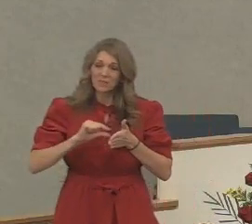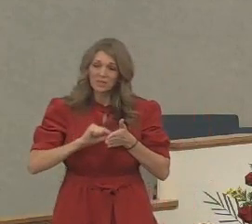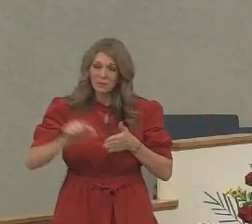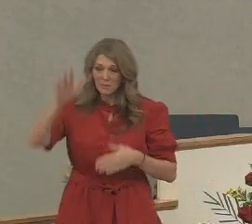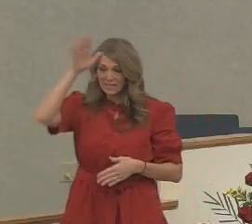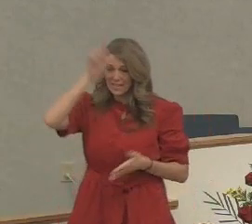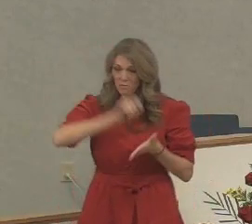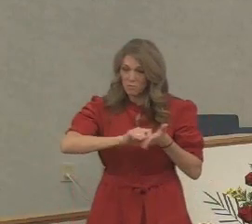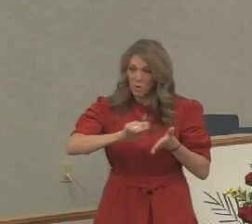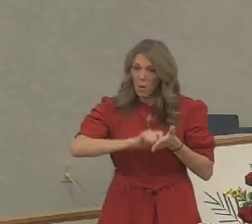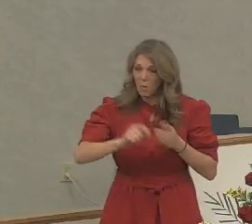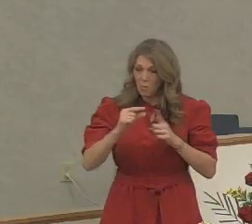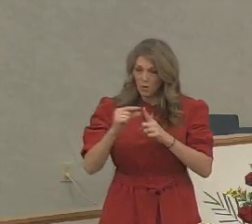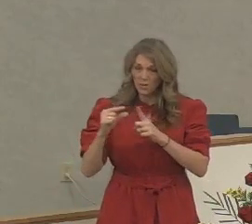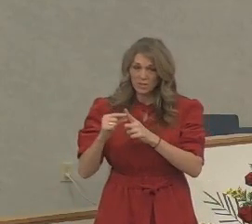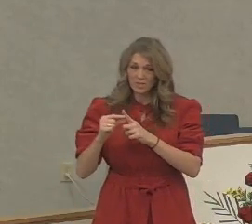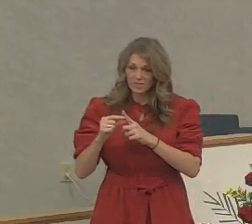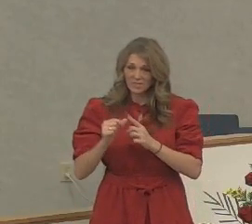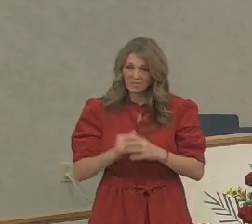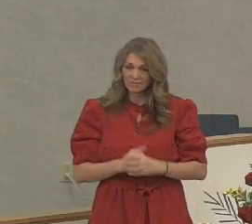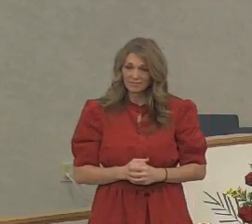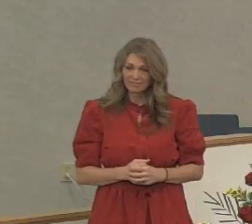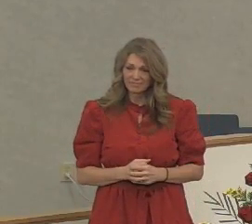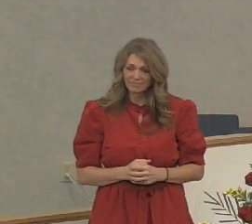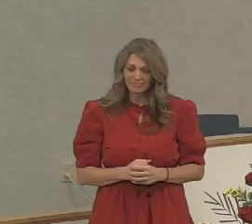My dad wrote the words.